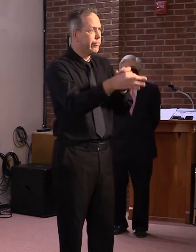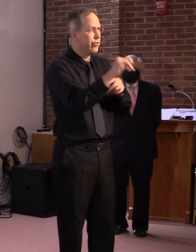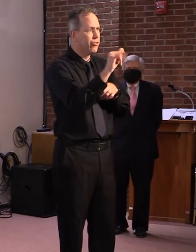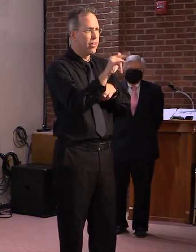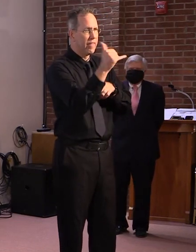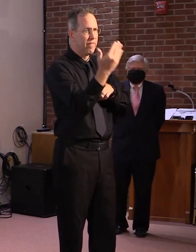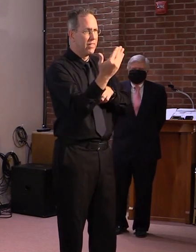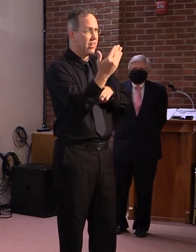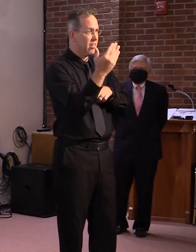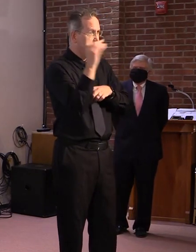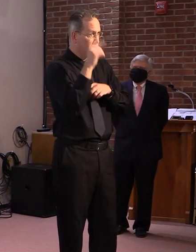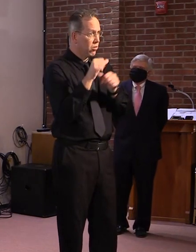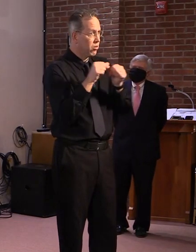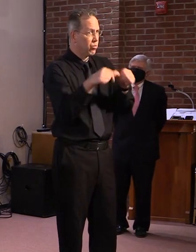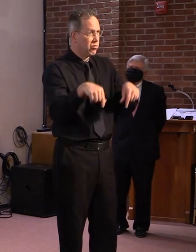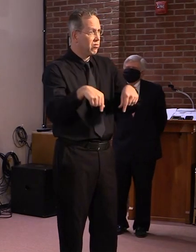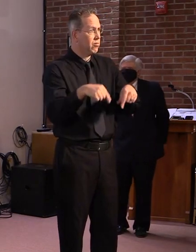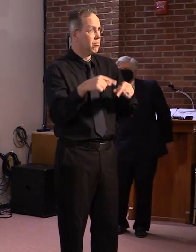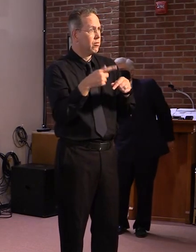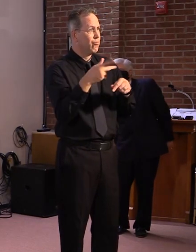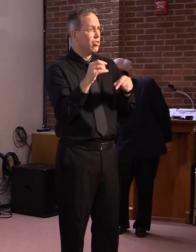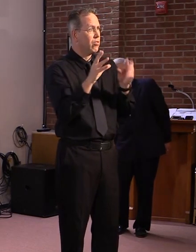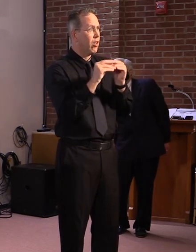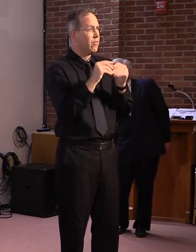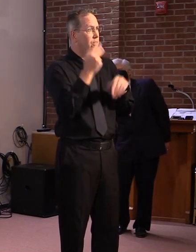Let's not leave it totally up to them.